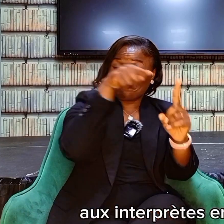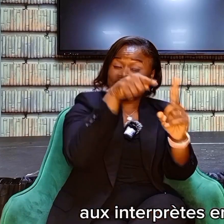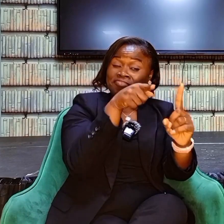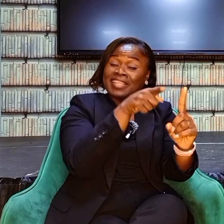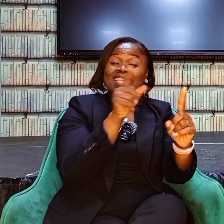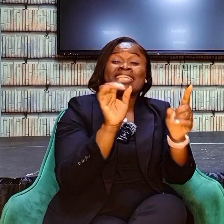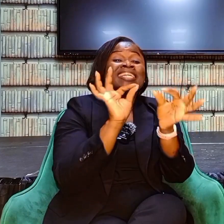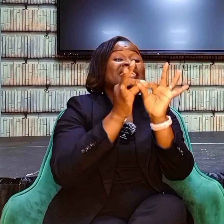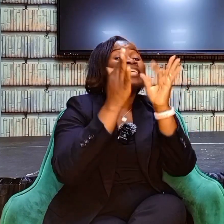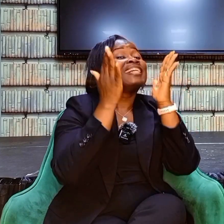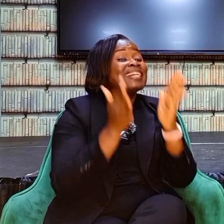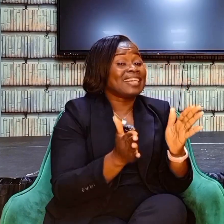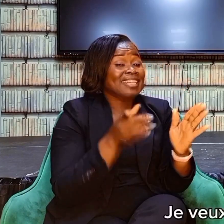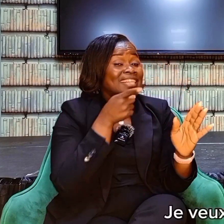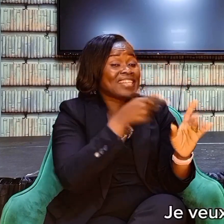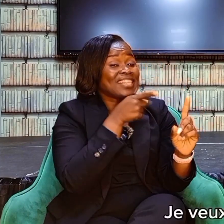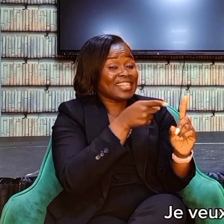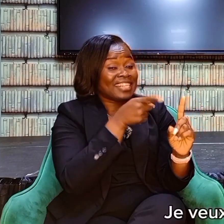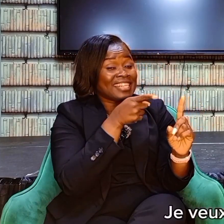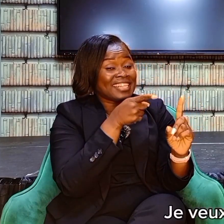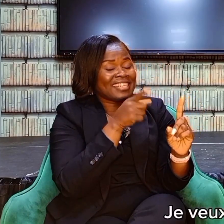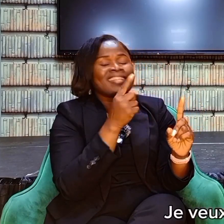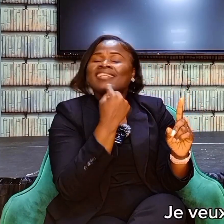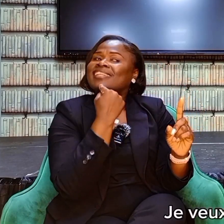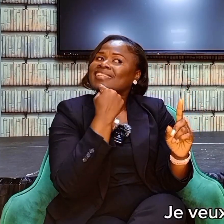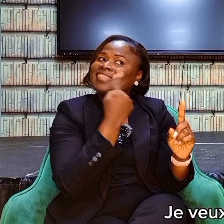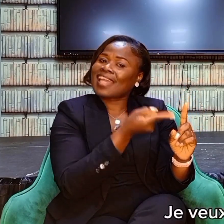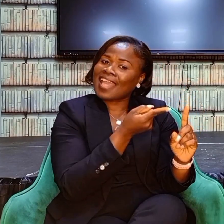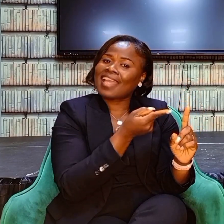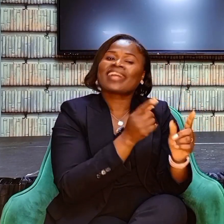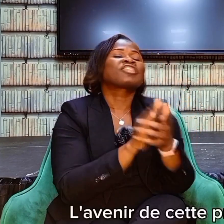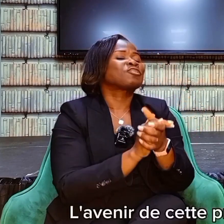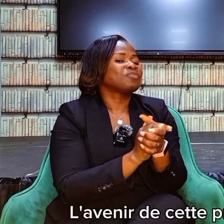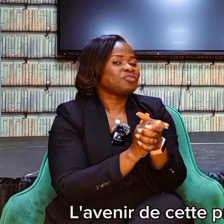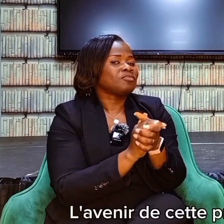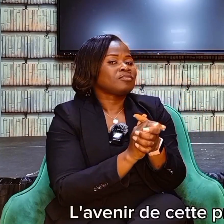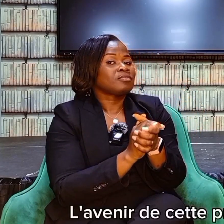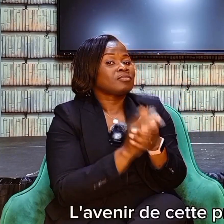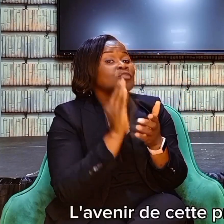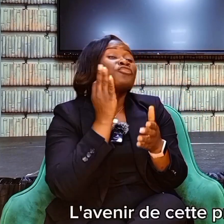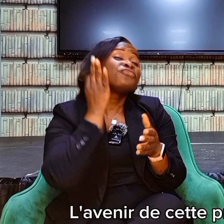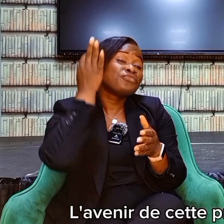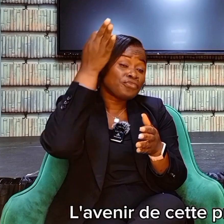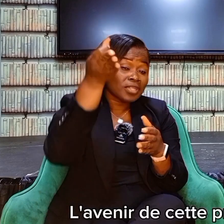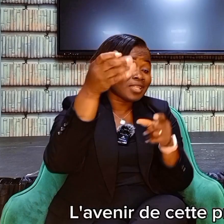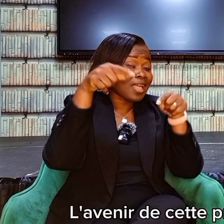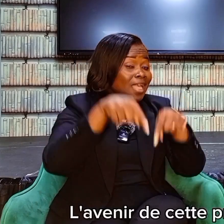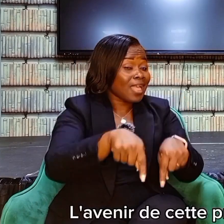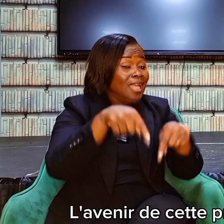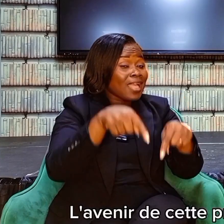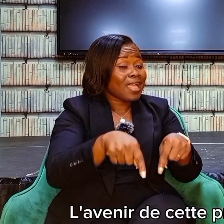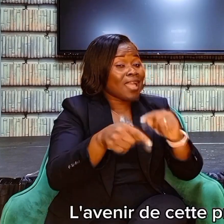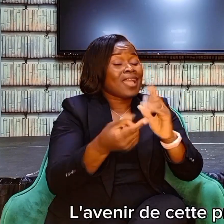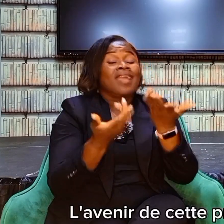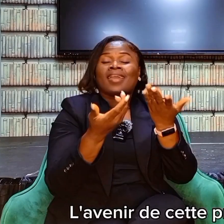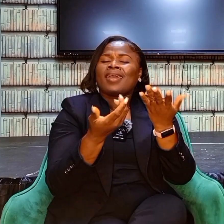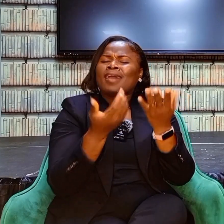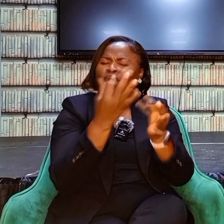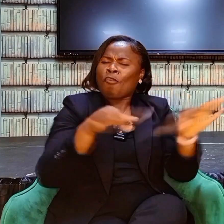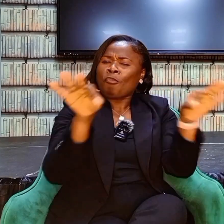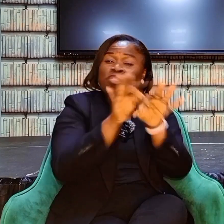interpreters, I want to tell you that the future of this profession is bright.